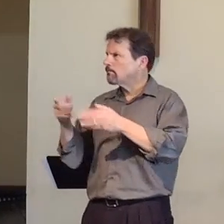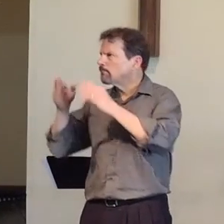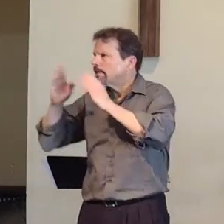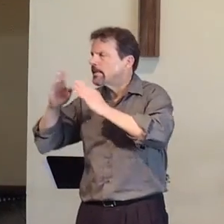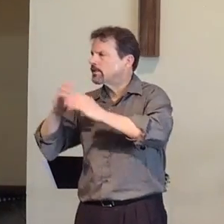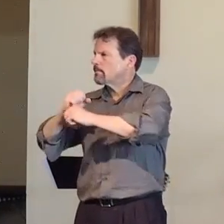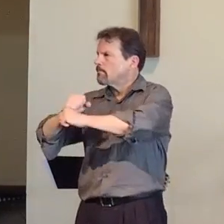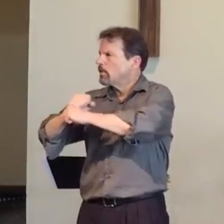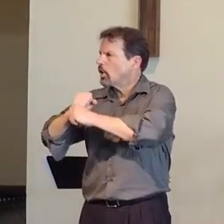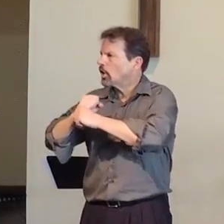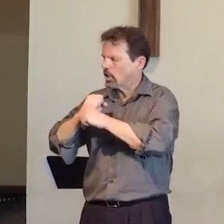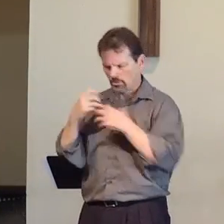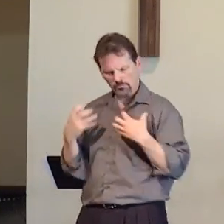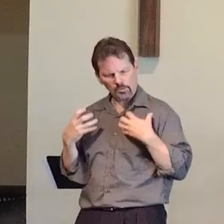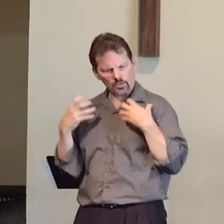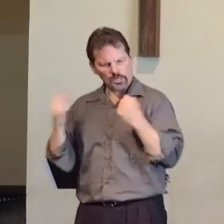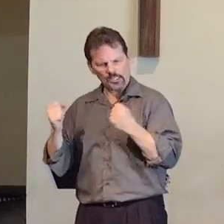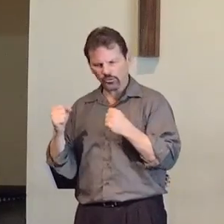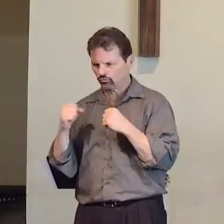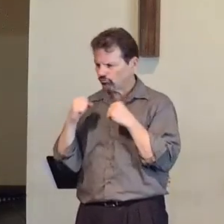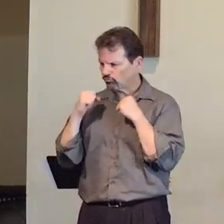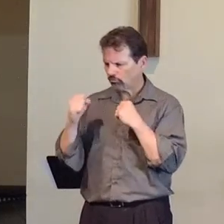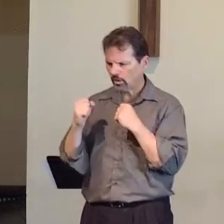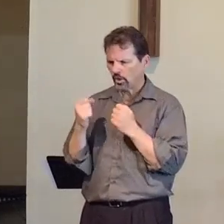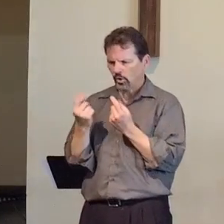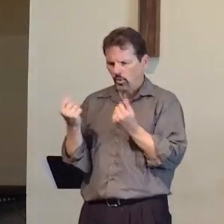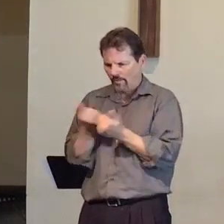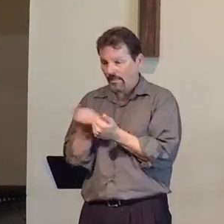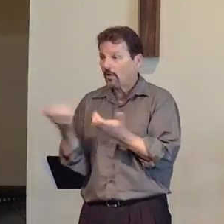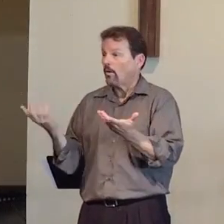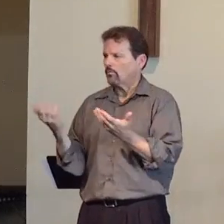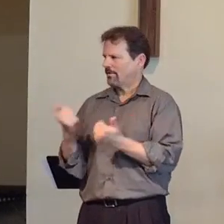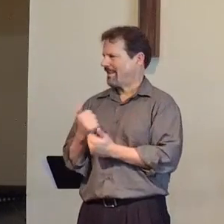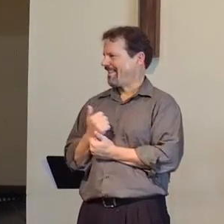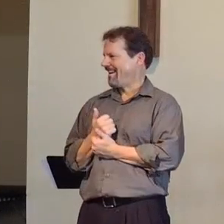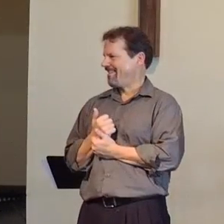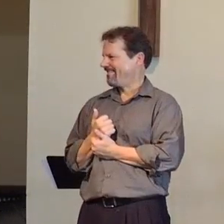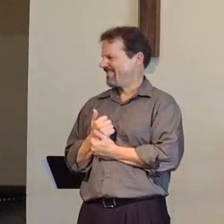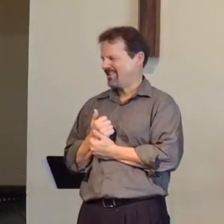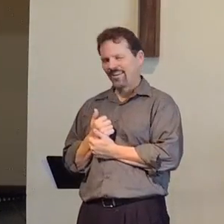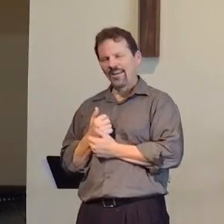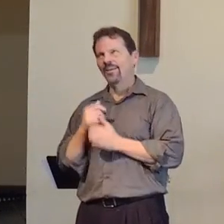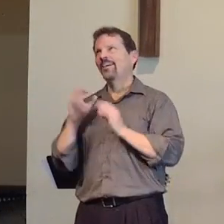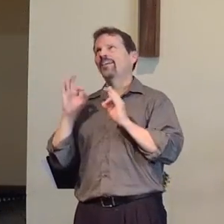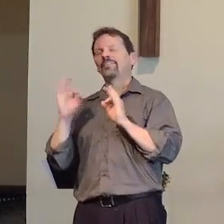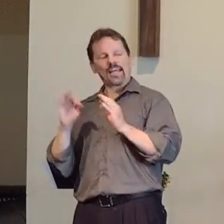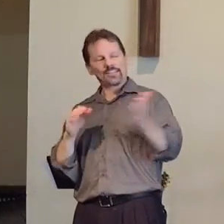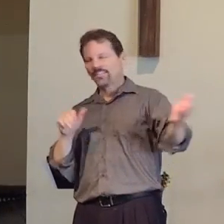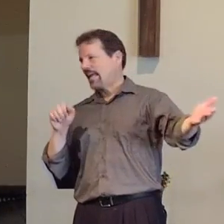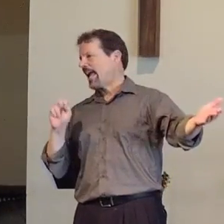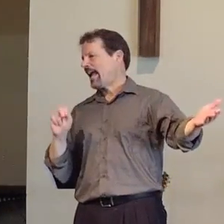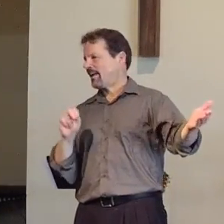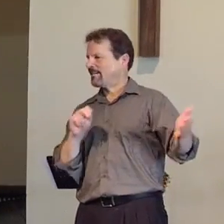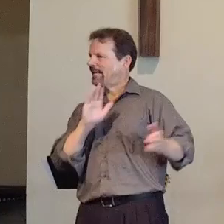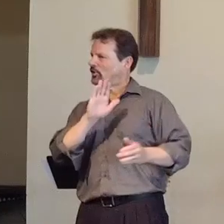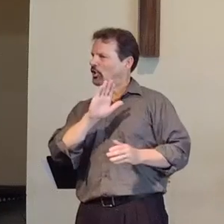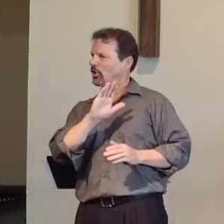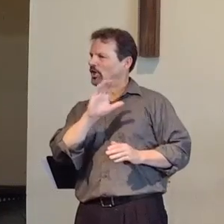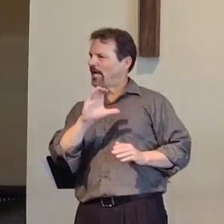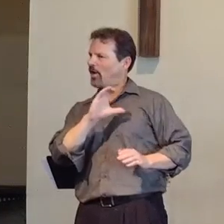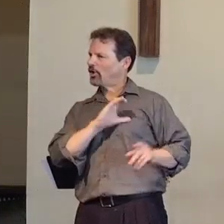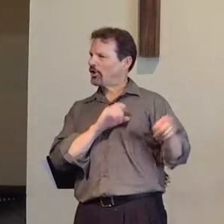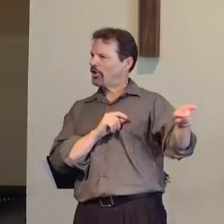be courageous, be strong, do everything in love. And that's Anne. That is so who she is. She's been a source